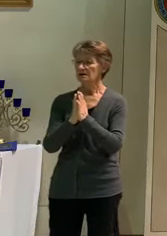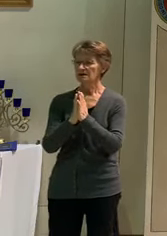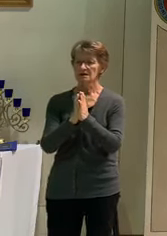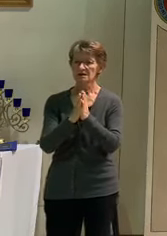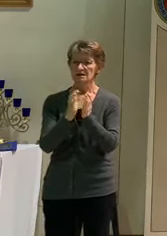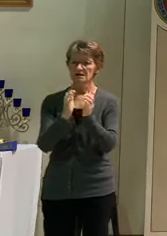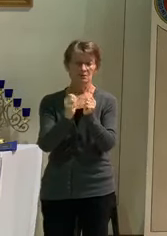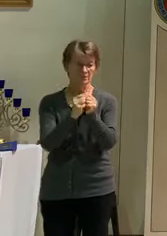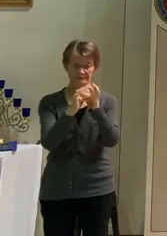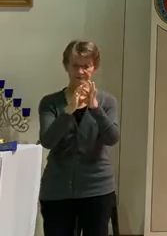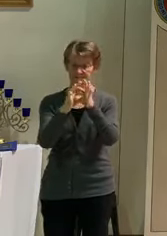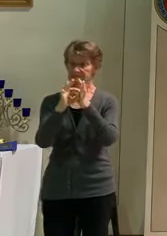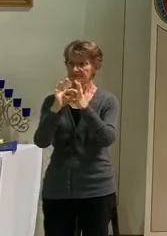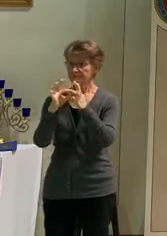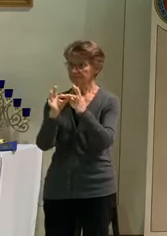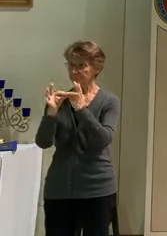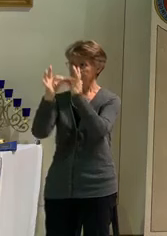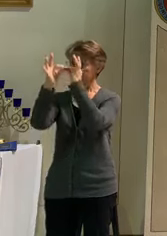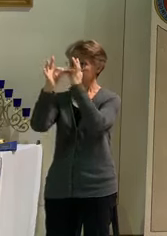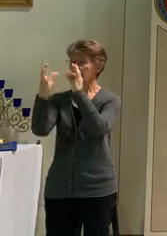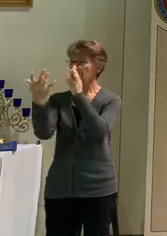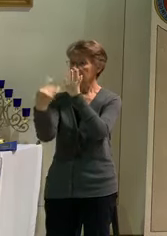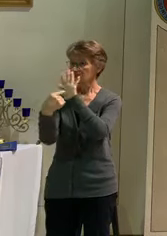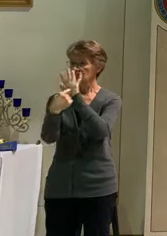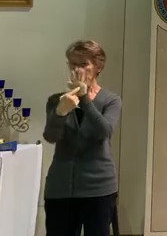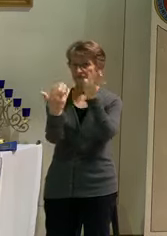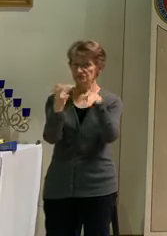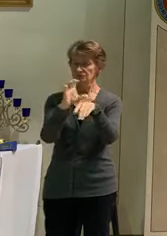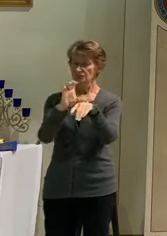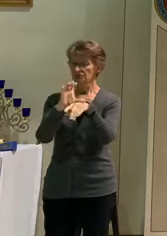to 7 p.m. in the church. All are welcome.